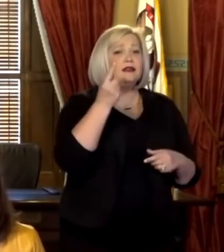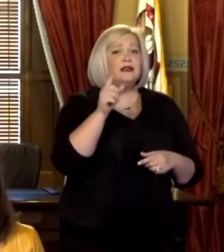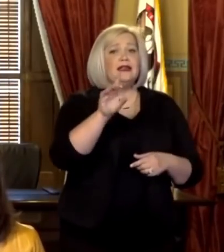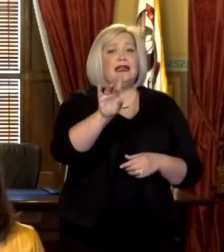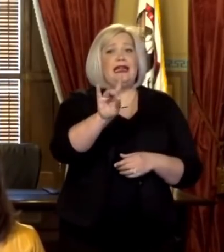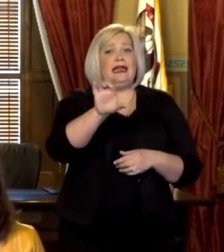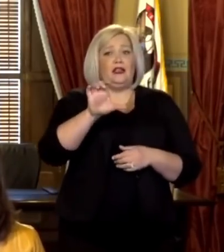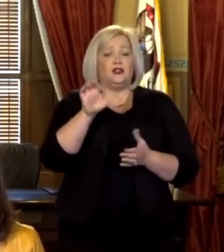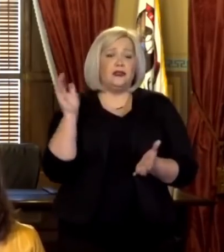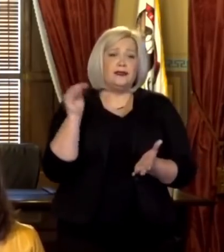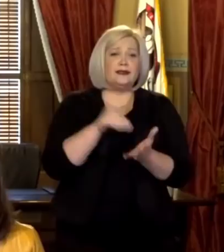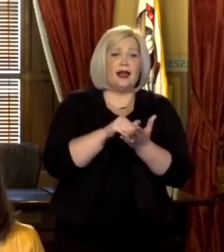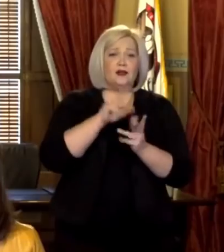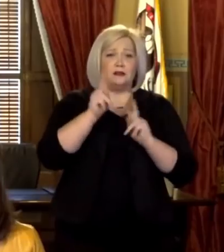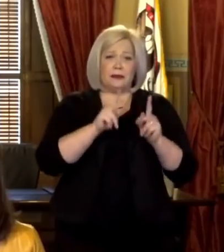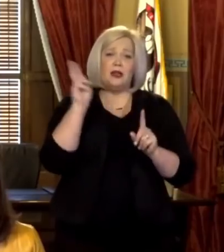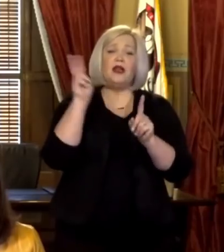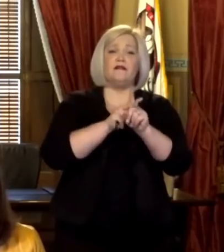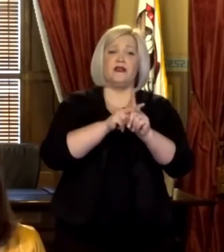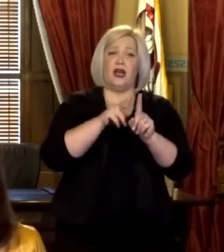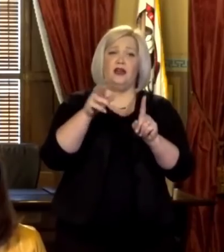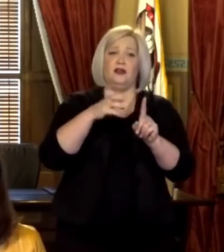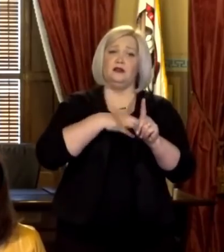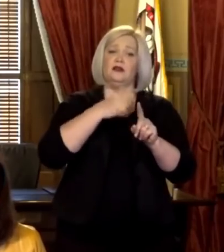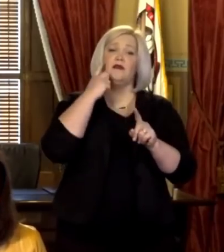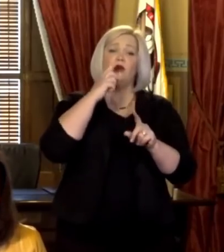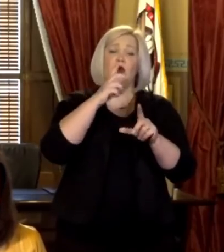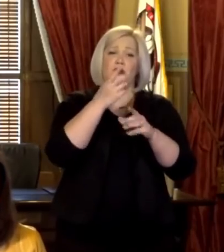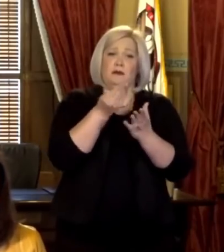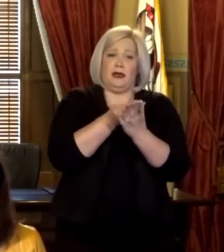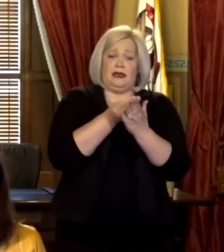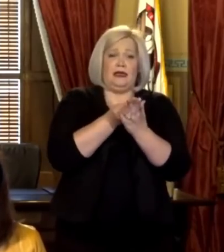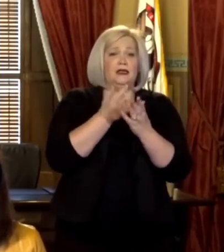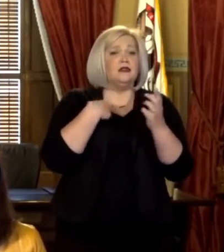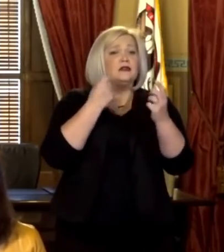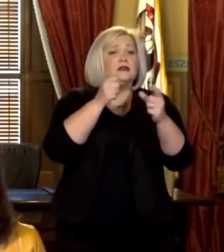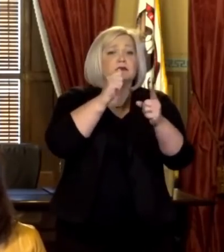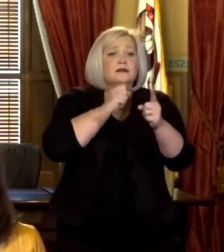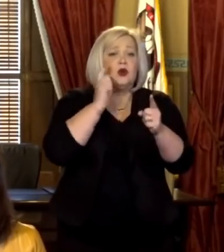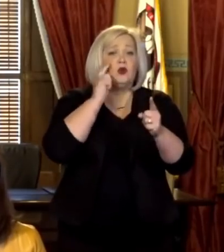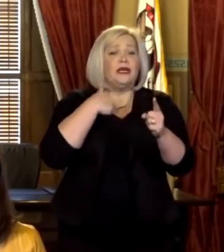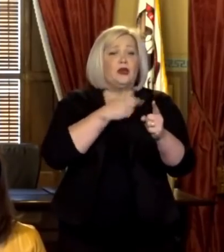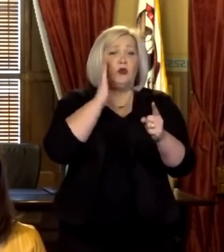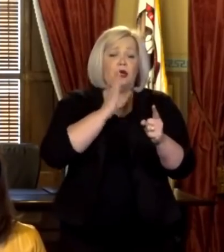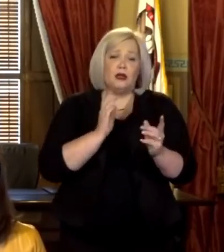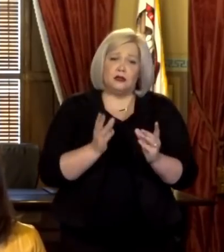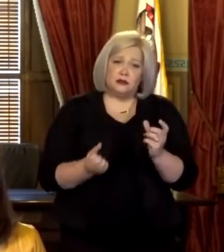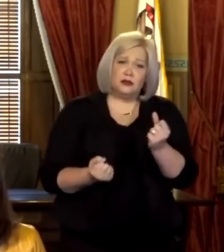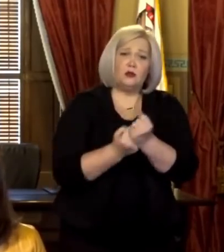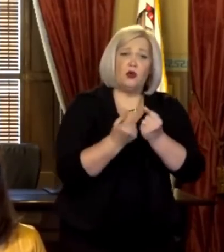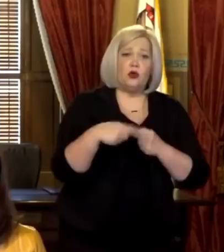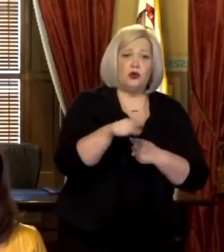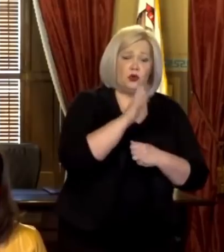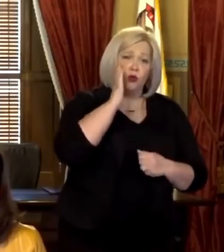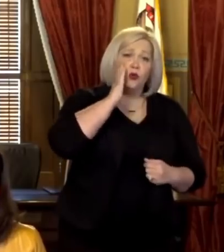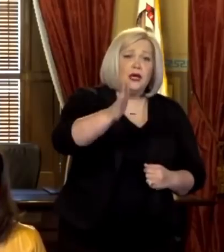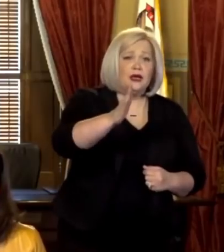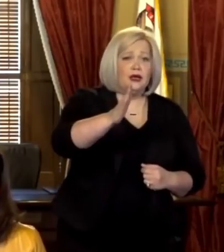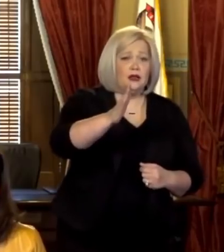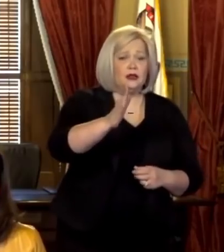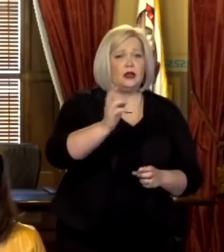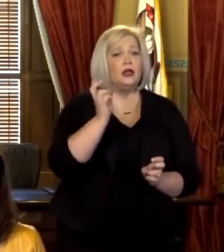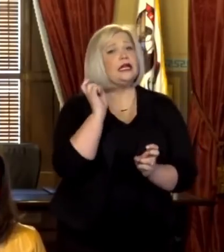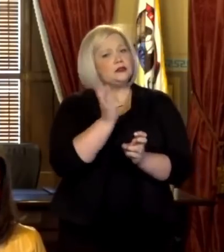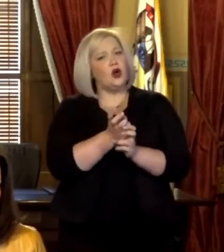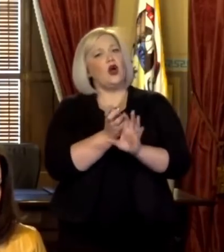800,000 claims, and I want you to know we will get to you. This is hard, but we cannot proceed until